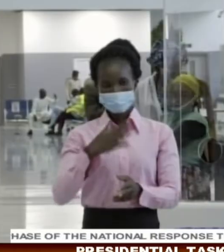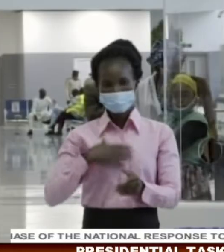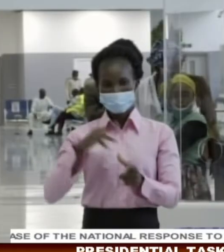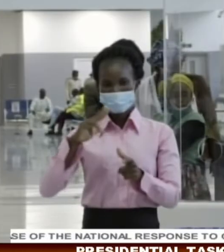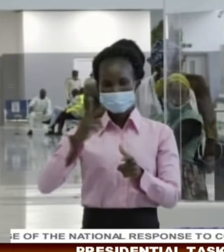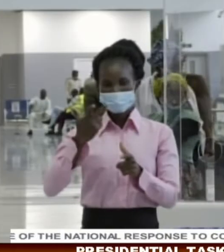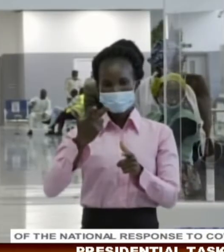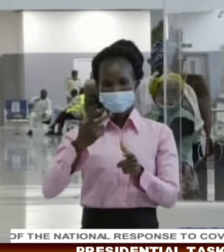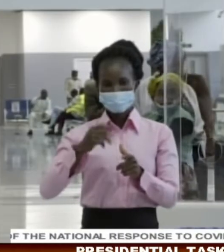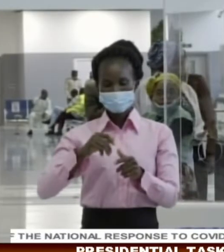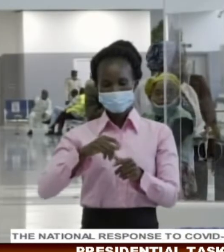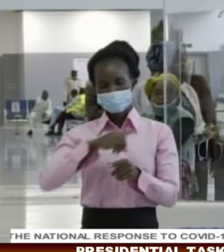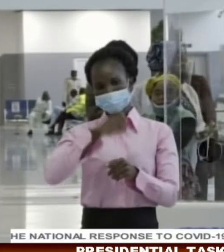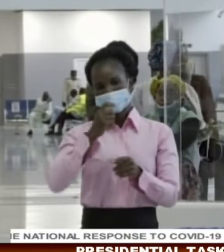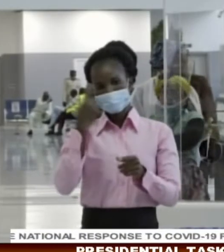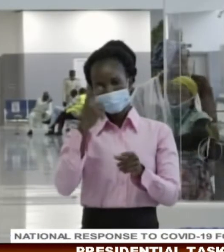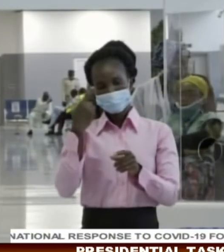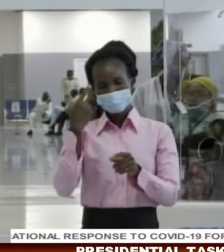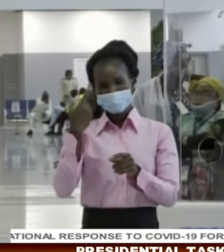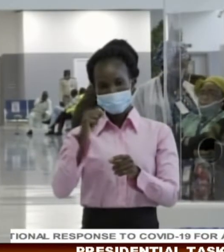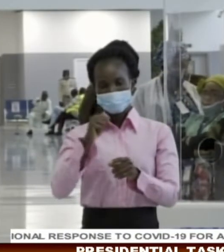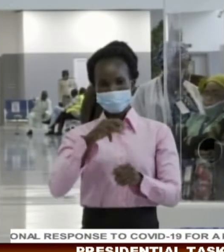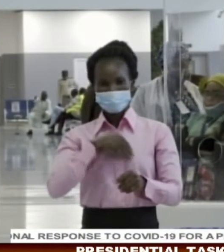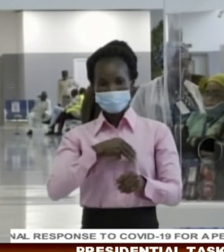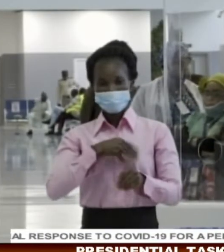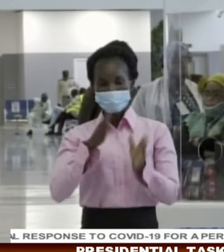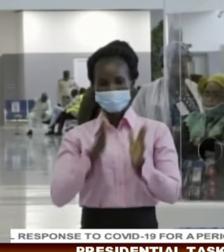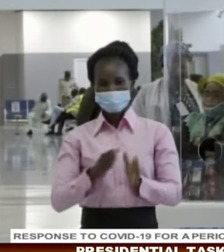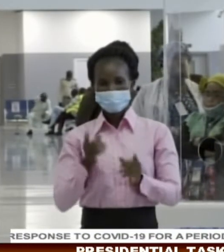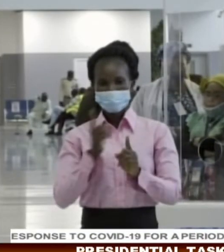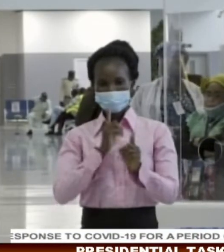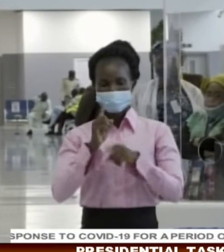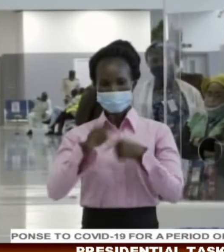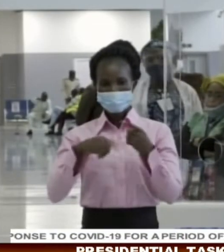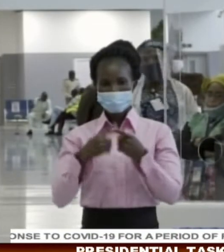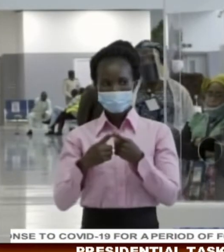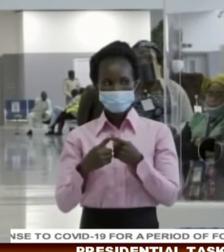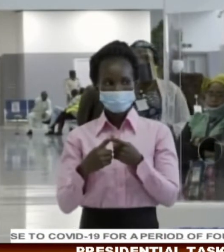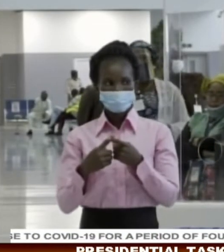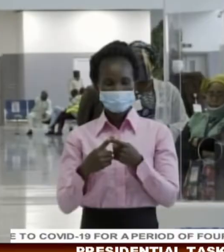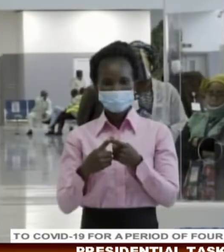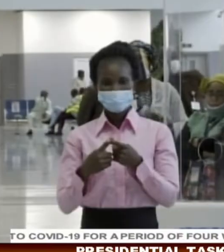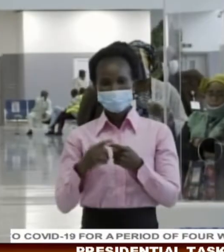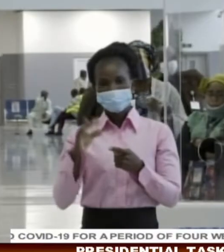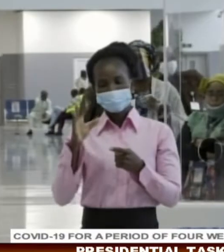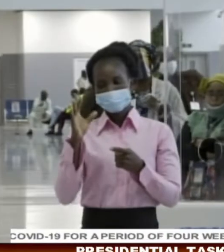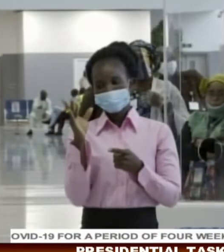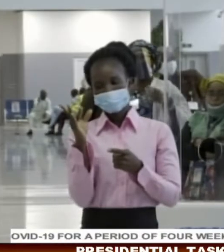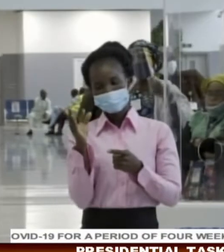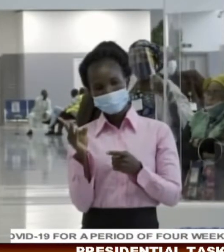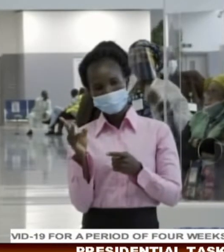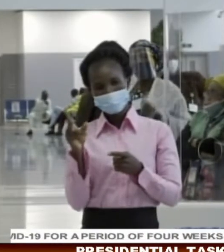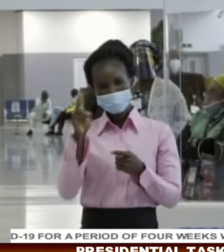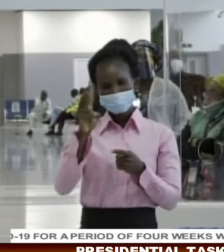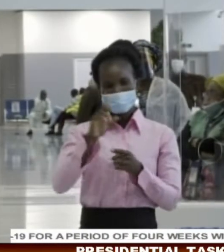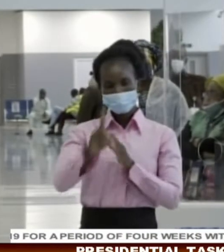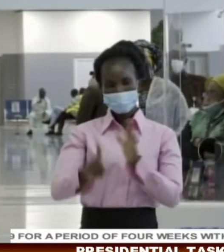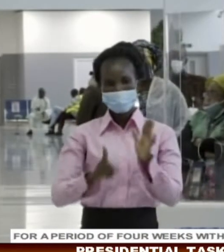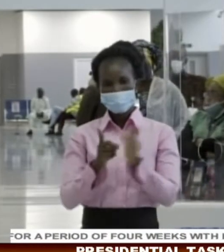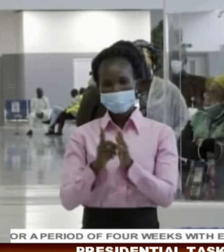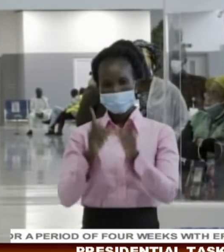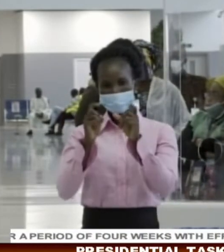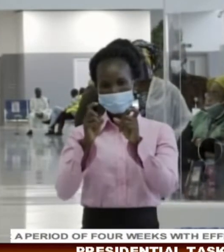is for the Aviation Minister. Sir, you spoke about 72 hours test and 7